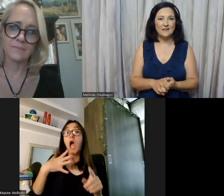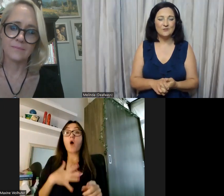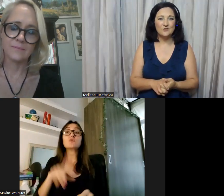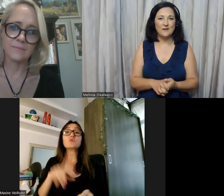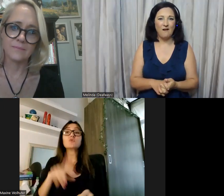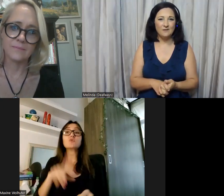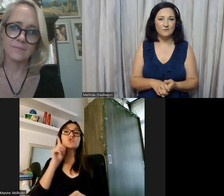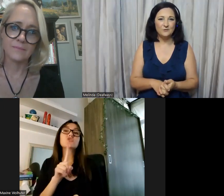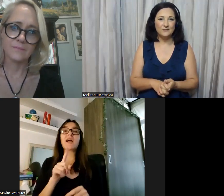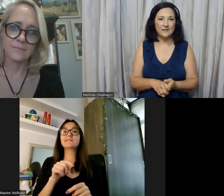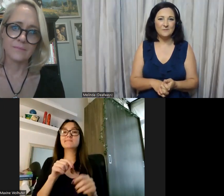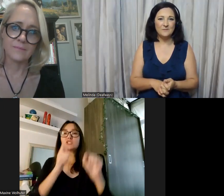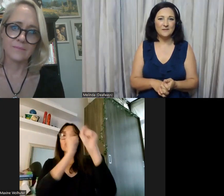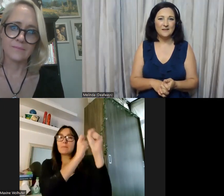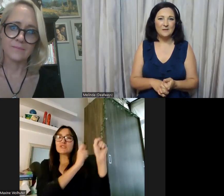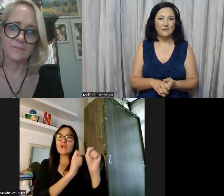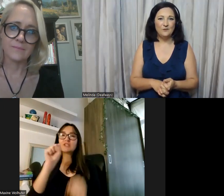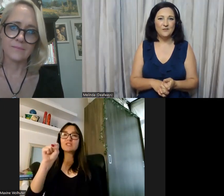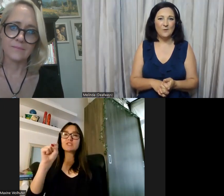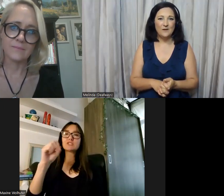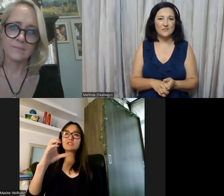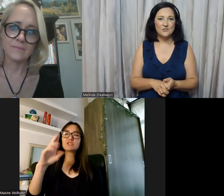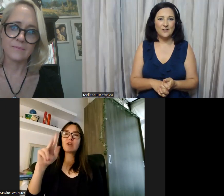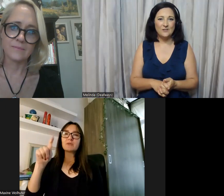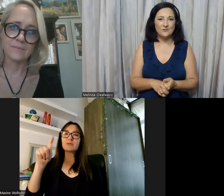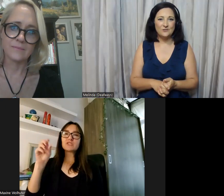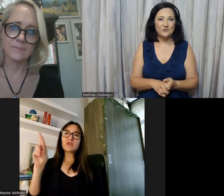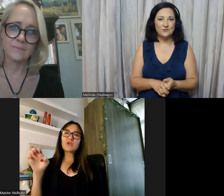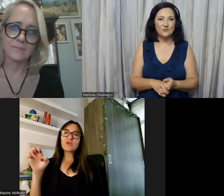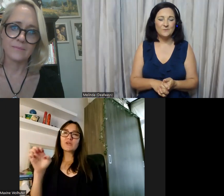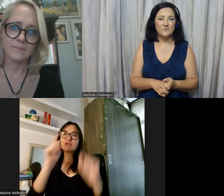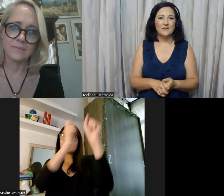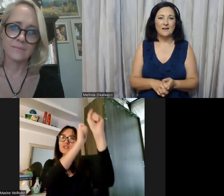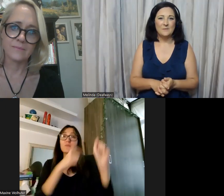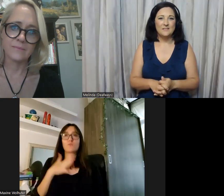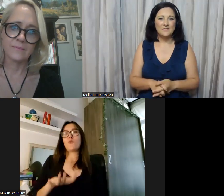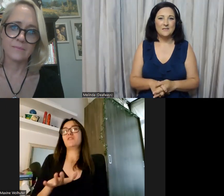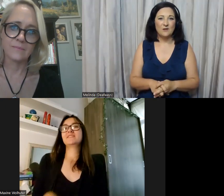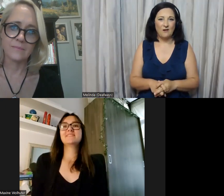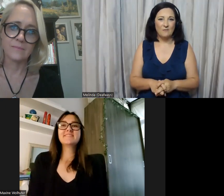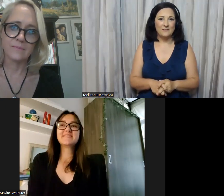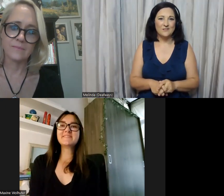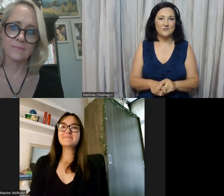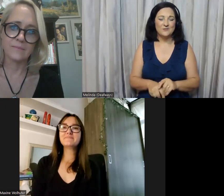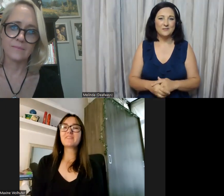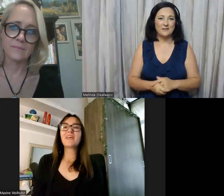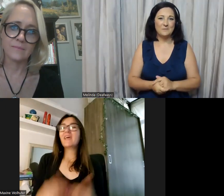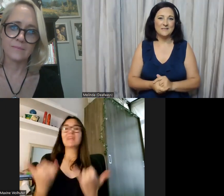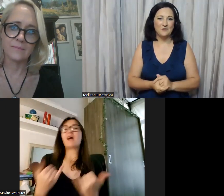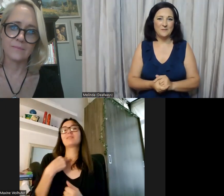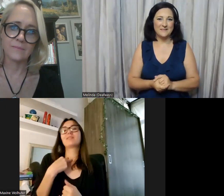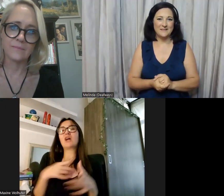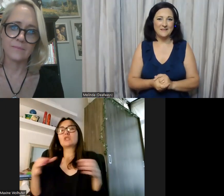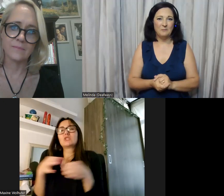business and to doing art full time. But for now, what I'm just trying to do is just the macrame, just to